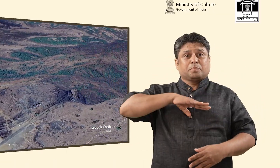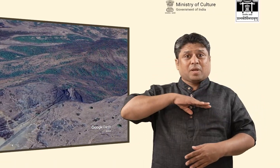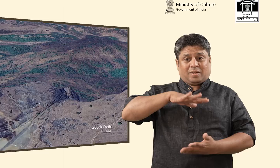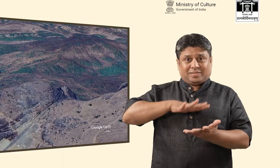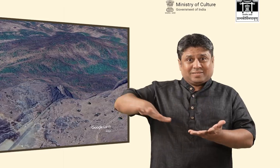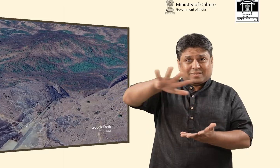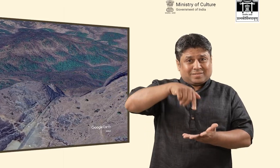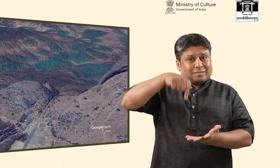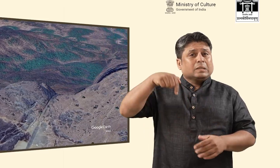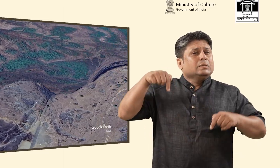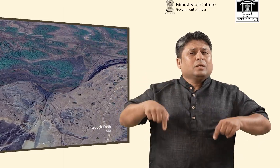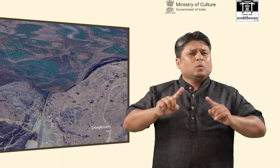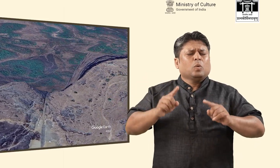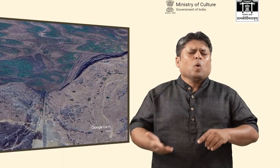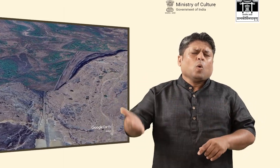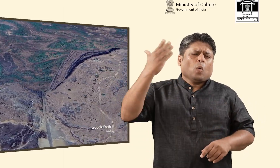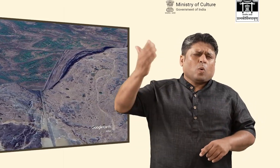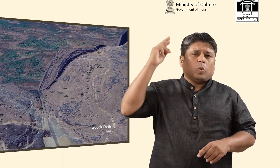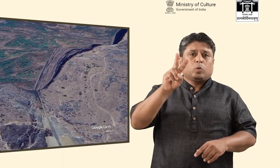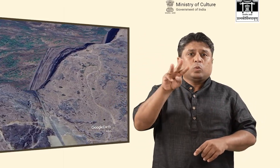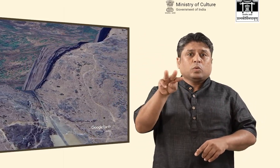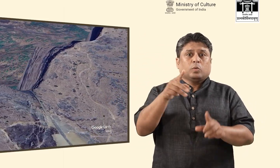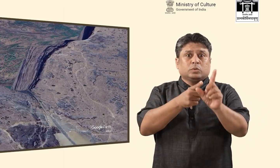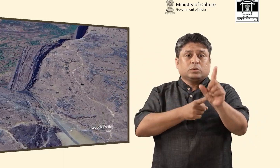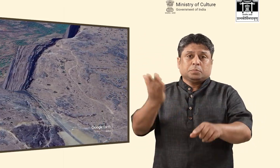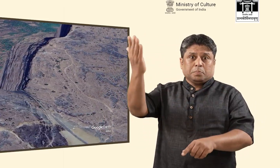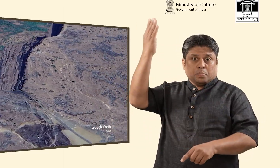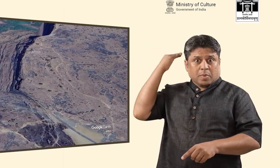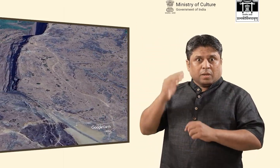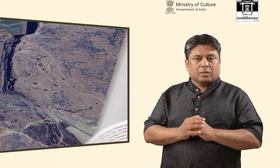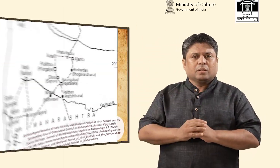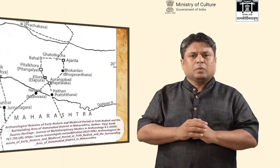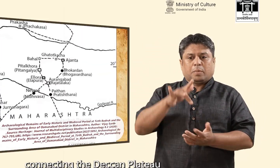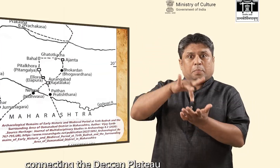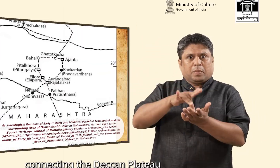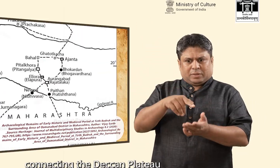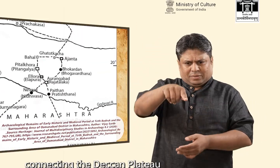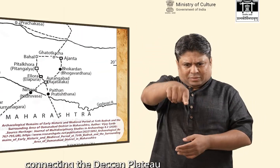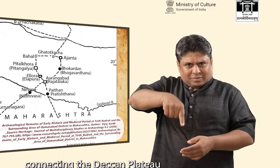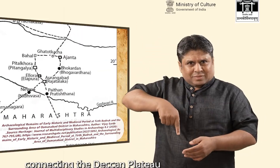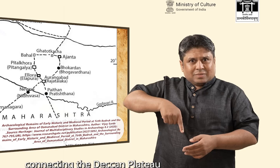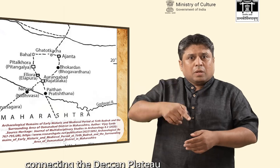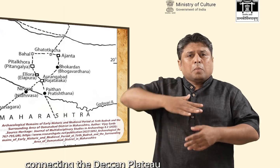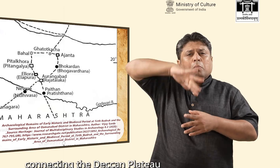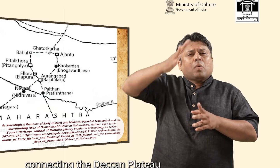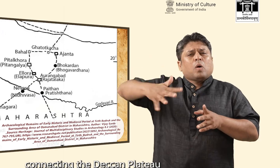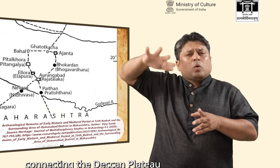Around 2000 years ago, Naneghat was an important mountain pass connecting the Deccan Plateau to the western